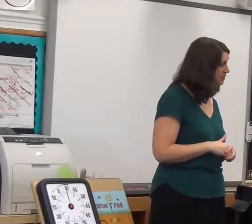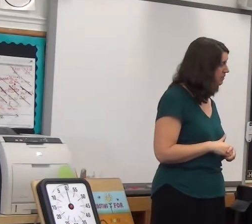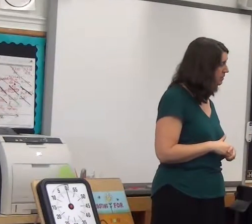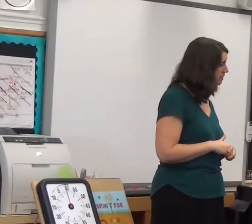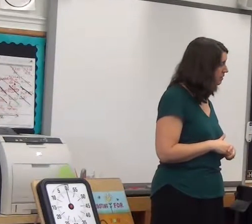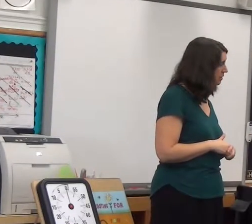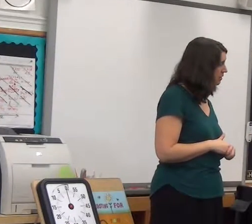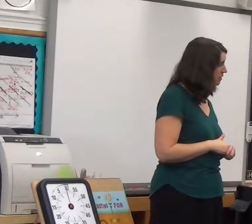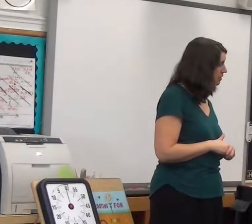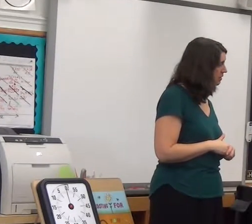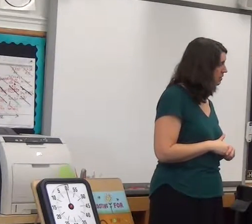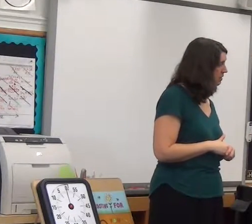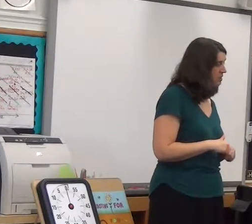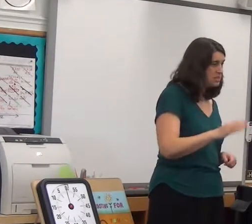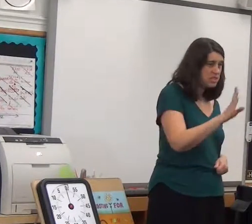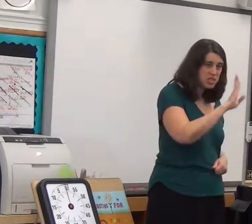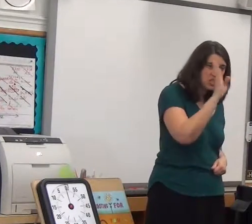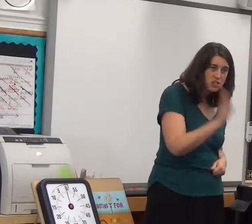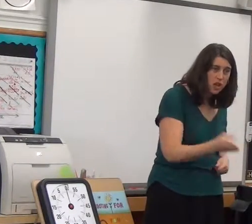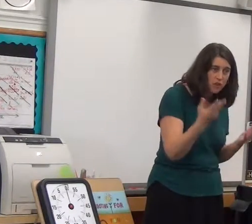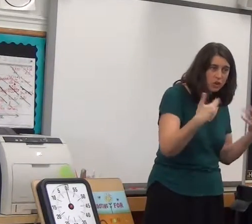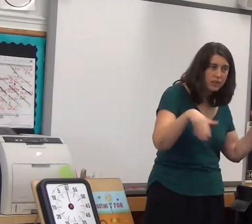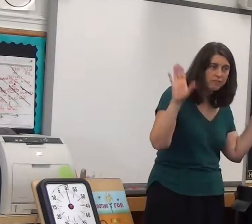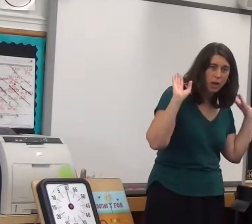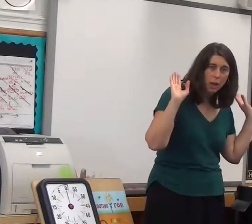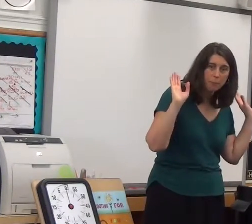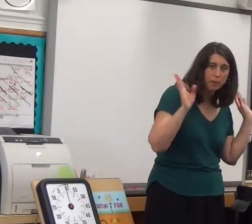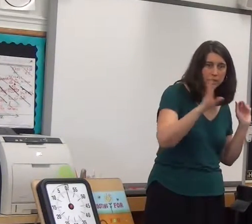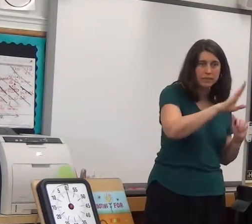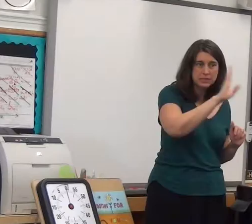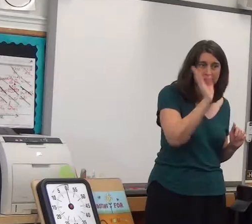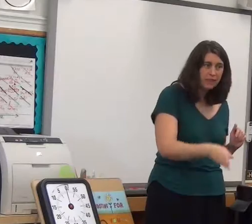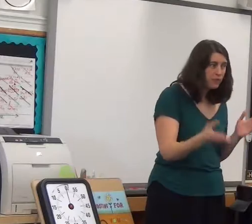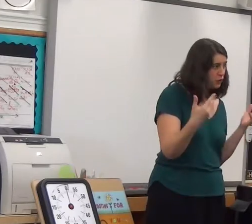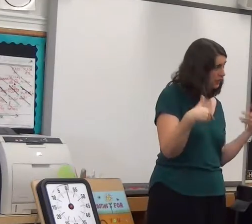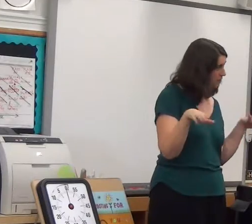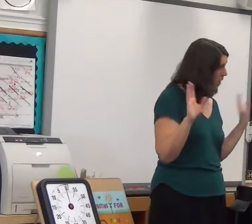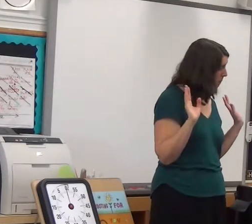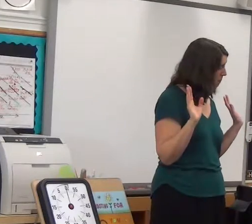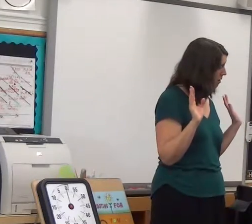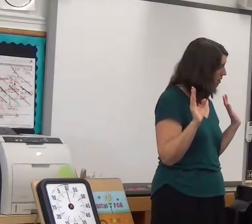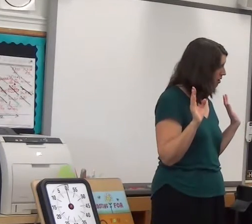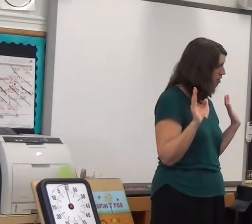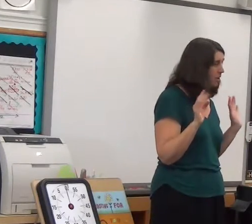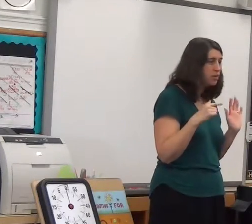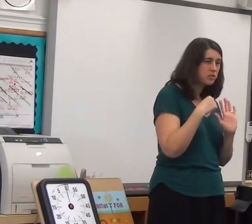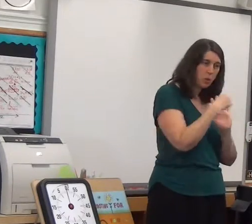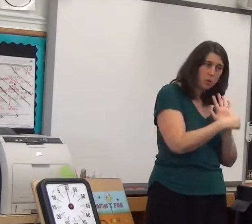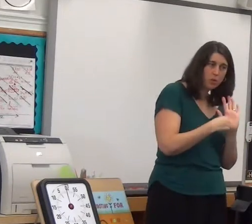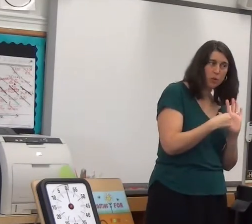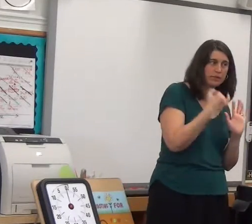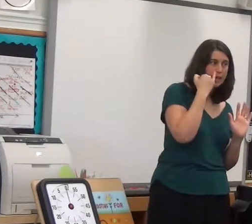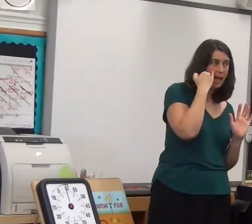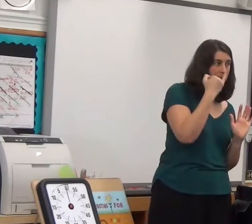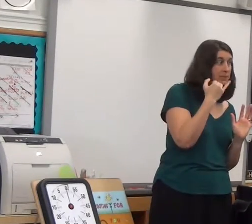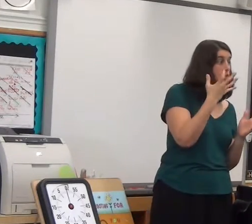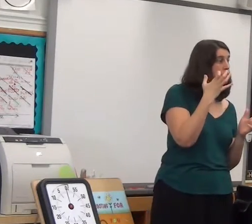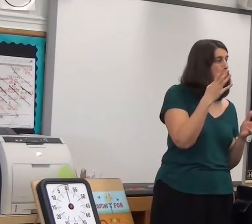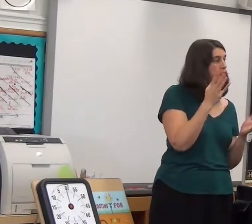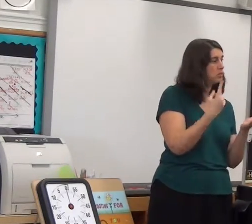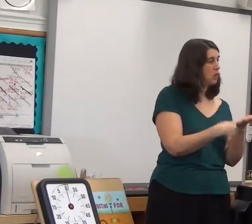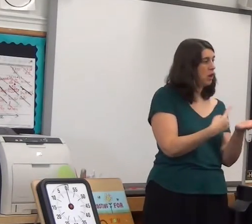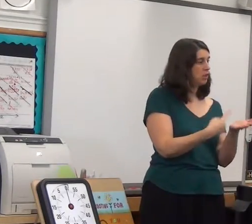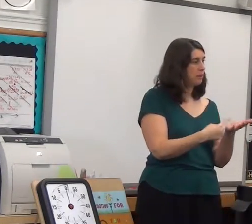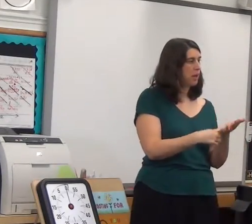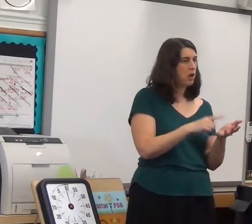not least, never give up. These are the ideas we're going to talk about today in the magic